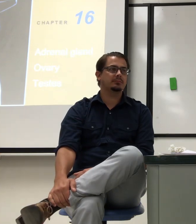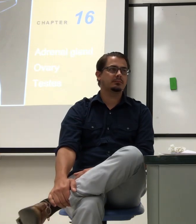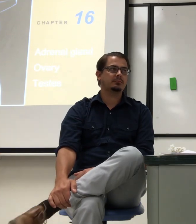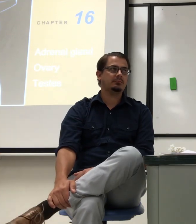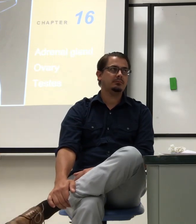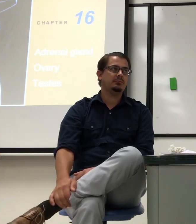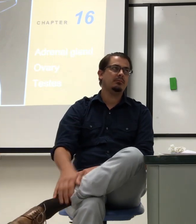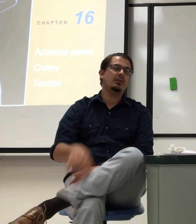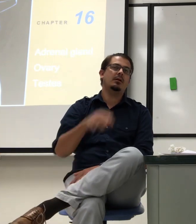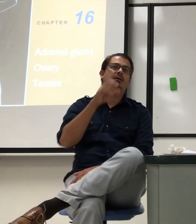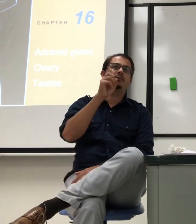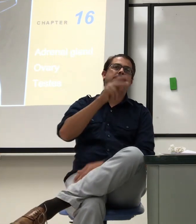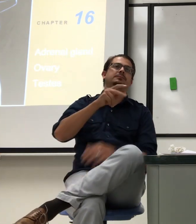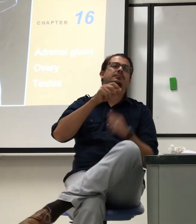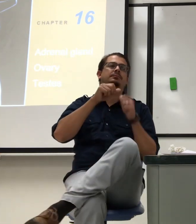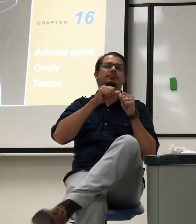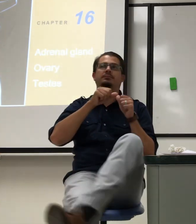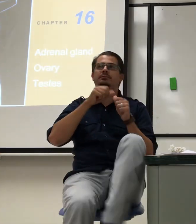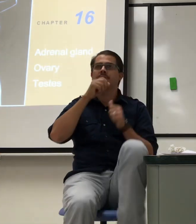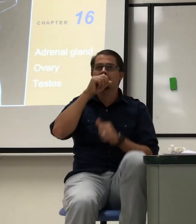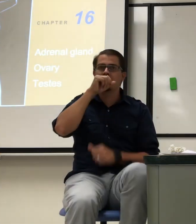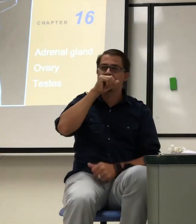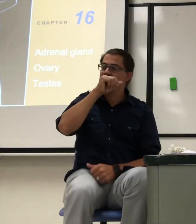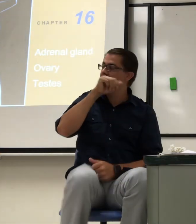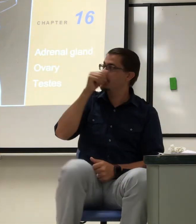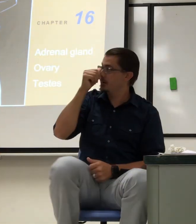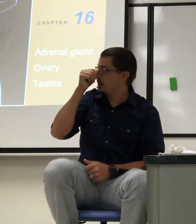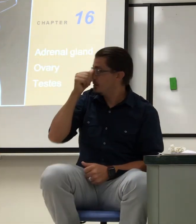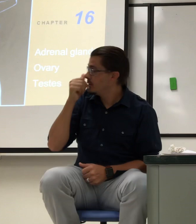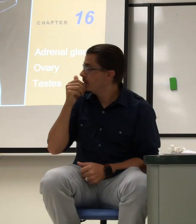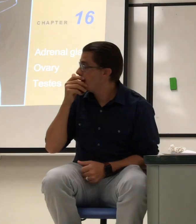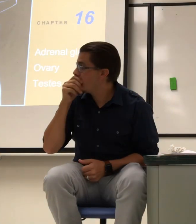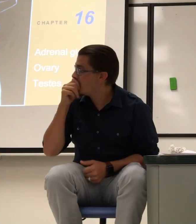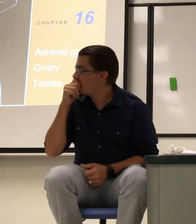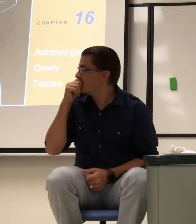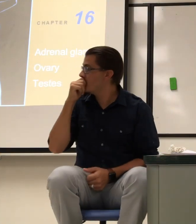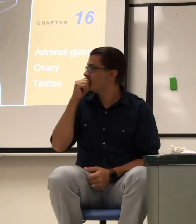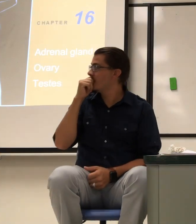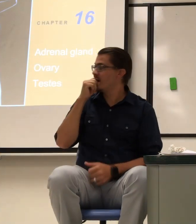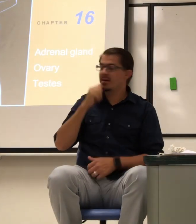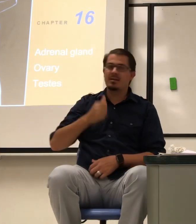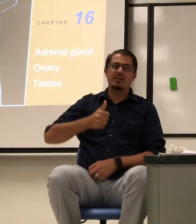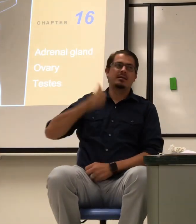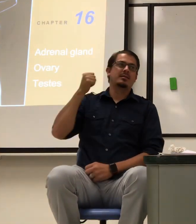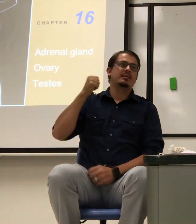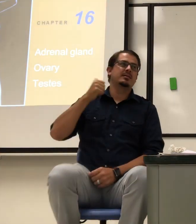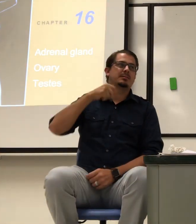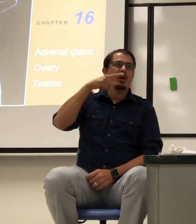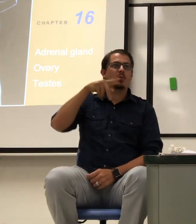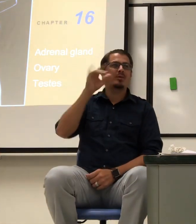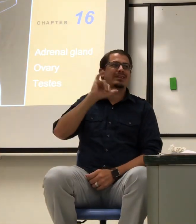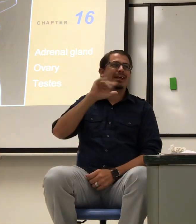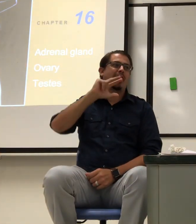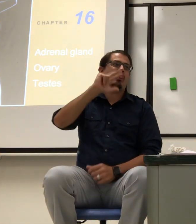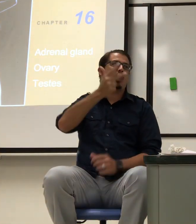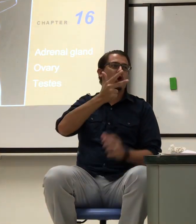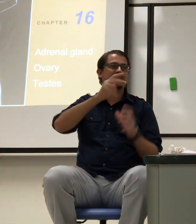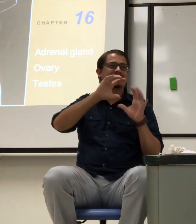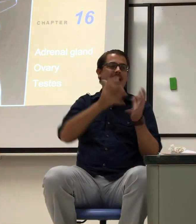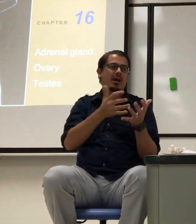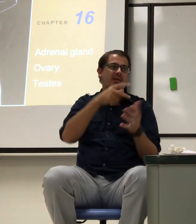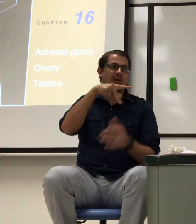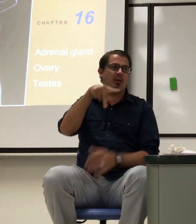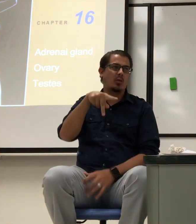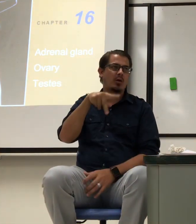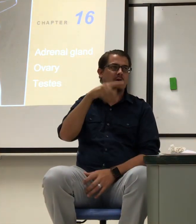I'll continue on. Okay, this PowerPoint slide, it's kind of like the third batch, and I'll